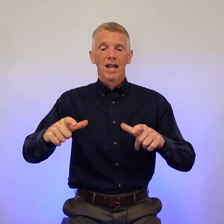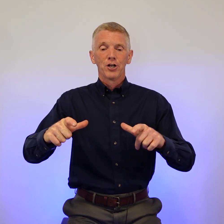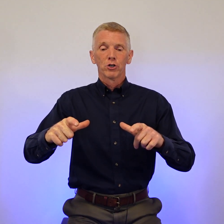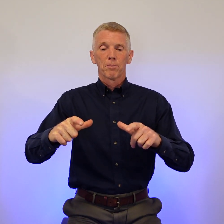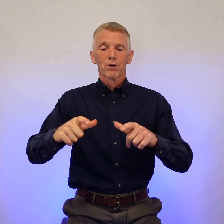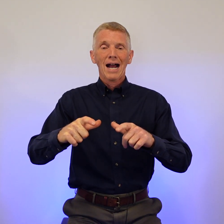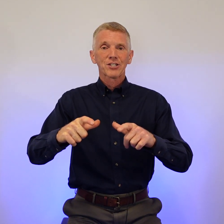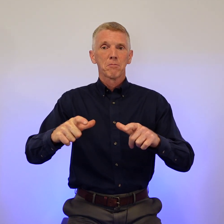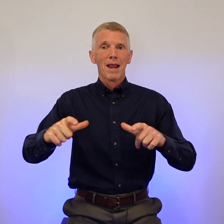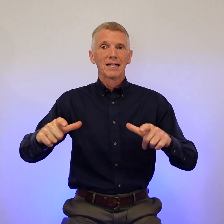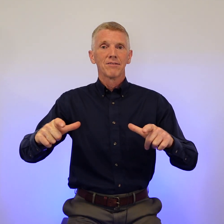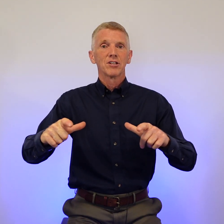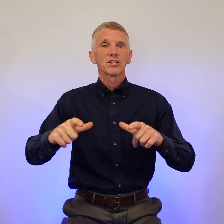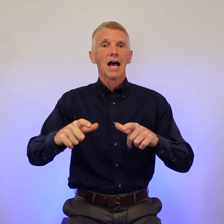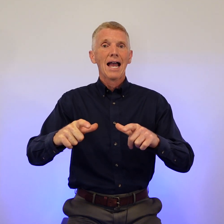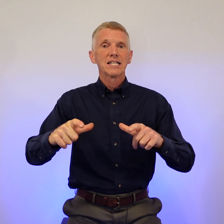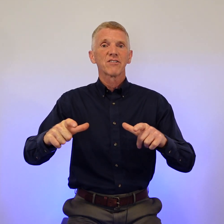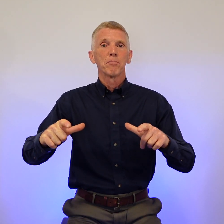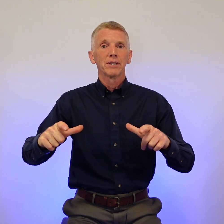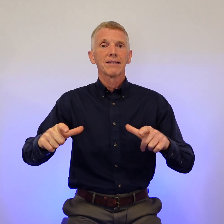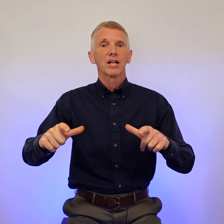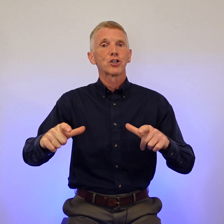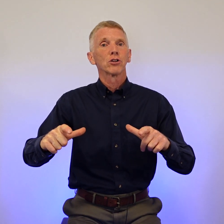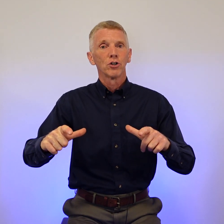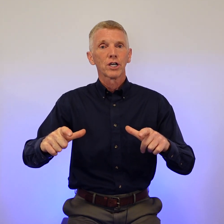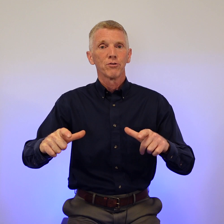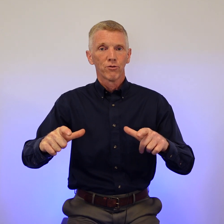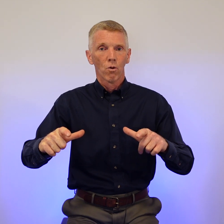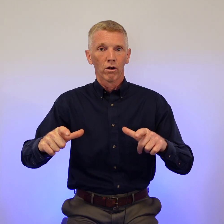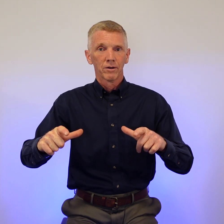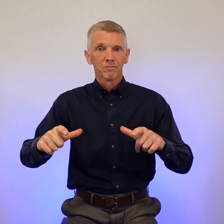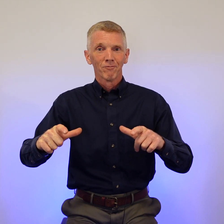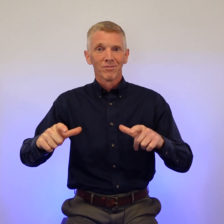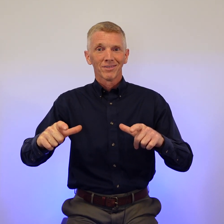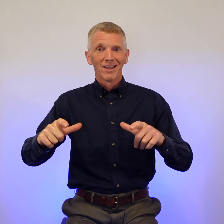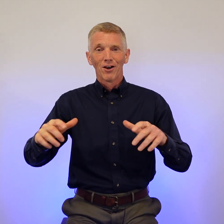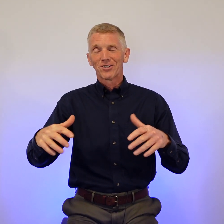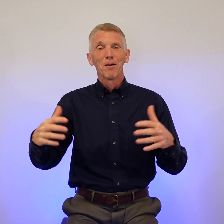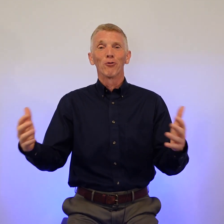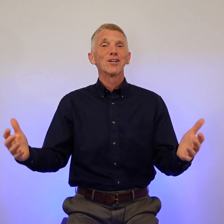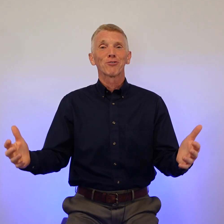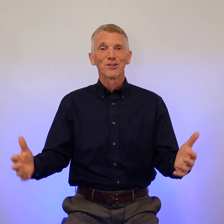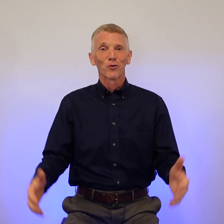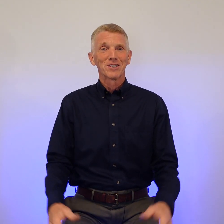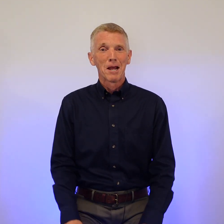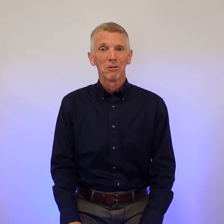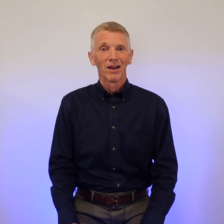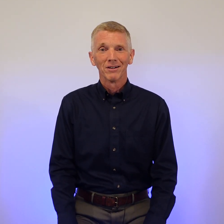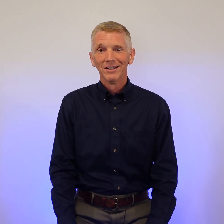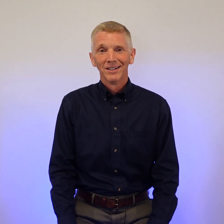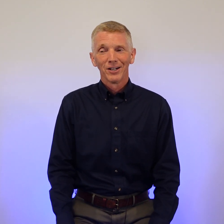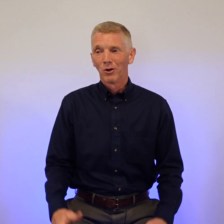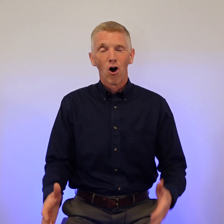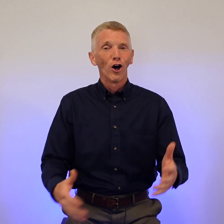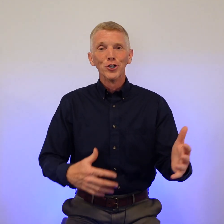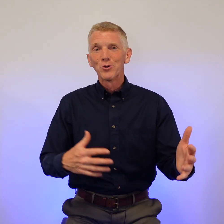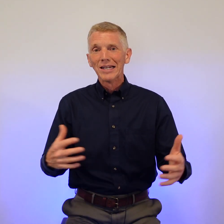you're approximating the size of the plate that you're looking for. Now, some restaurants, for example, that, an all you can